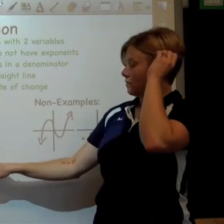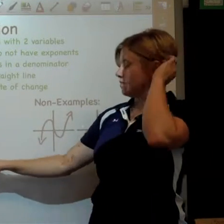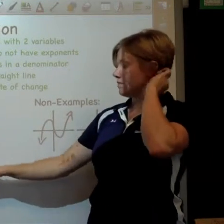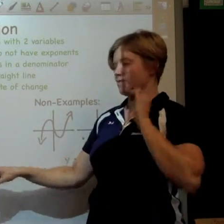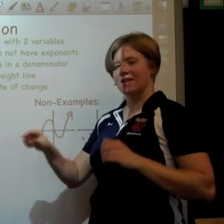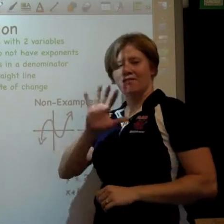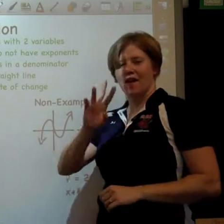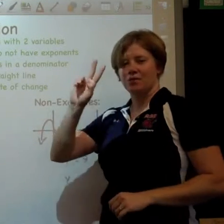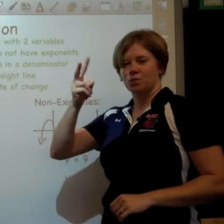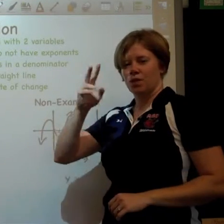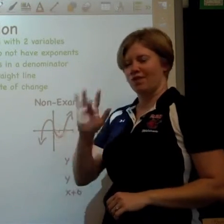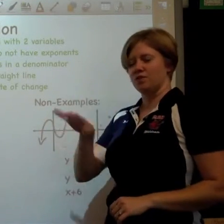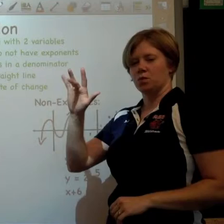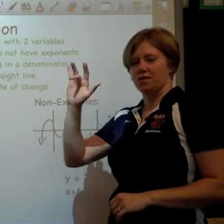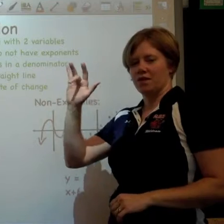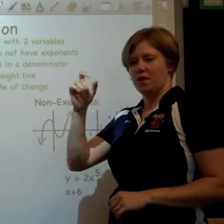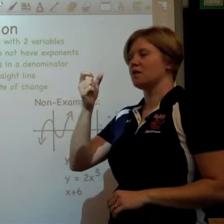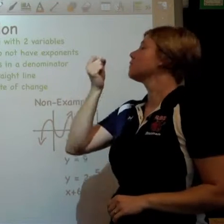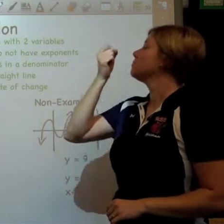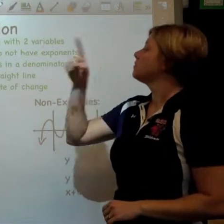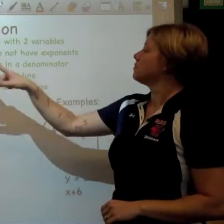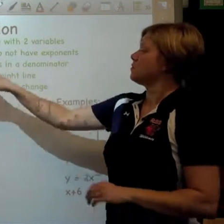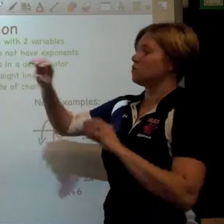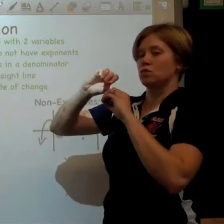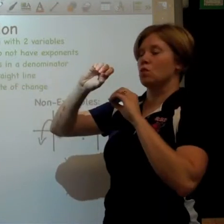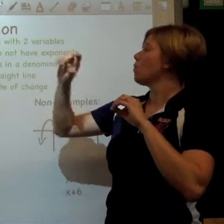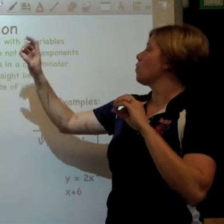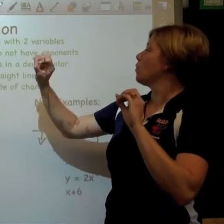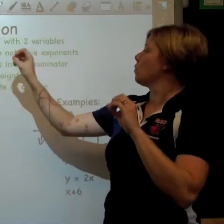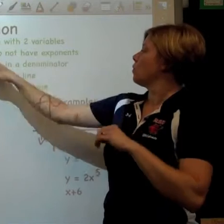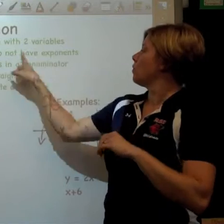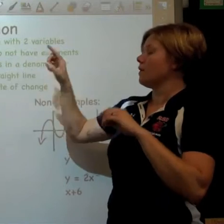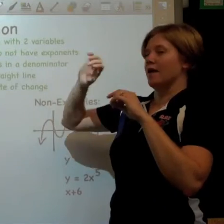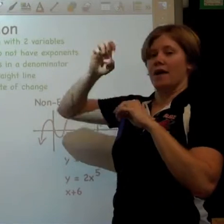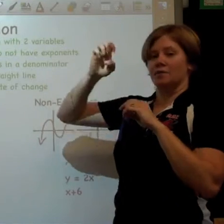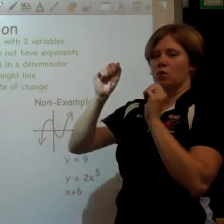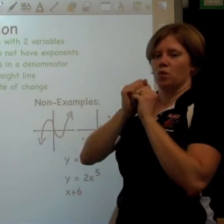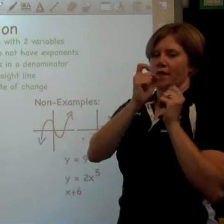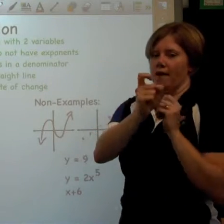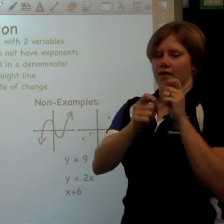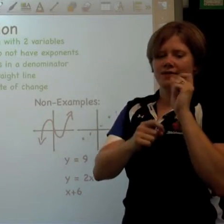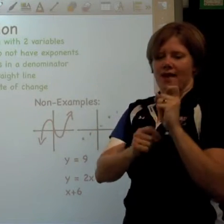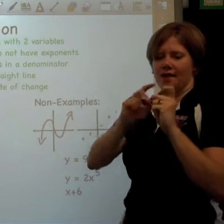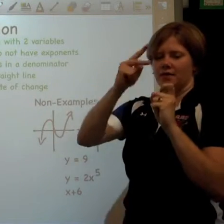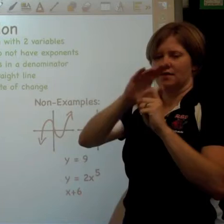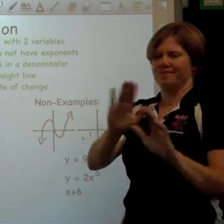And this has 5 squared, but 5 squared is 25. So right here where it says no variable with an exponent,